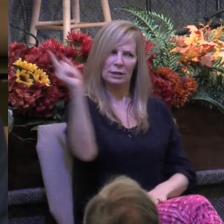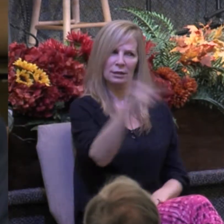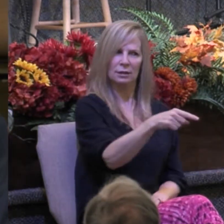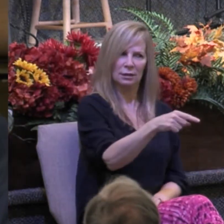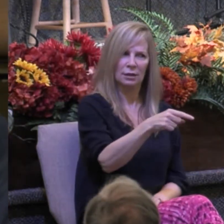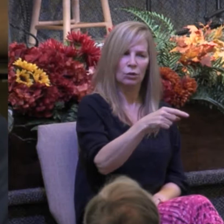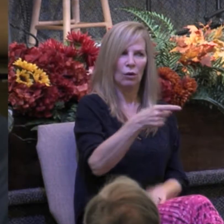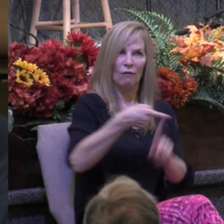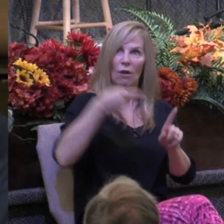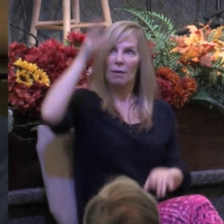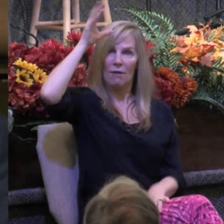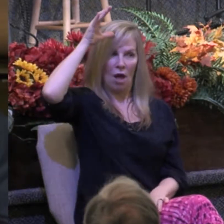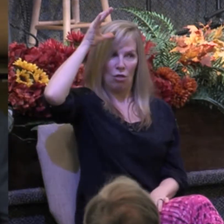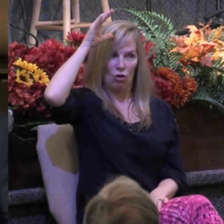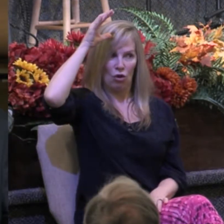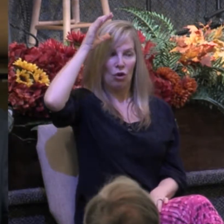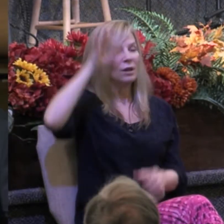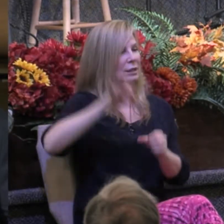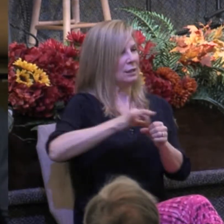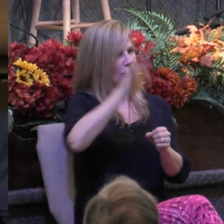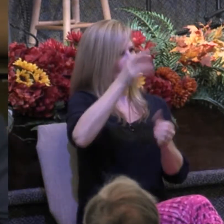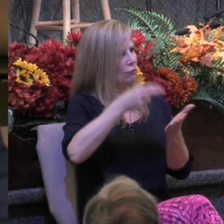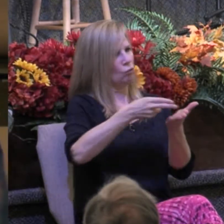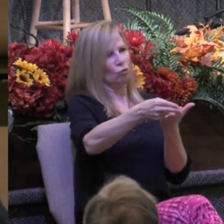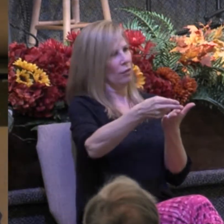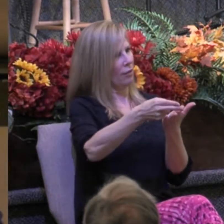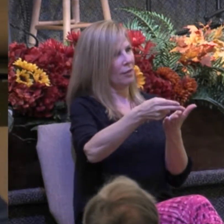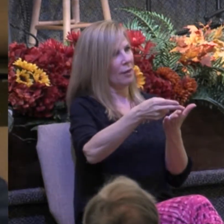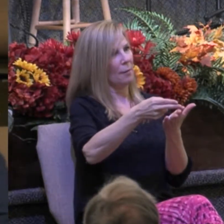Father, that is the Spirit of truth,